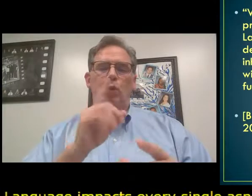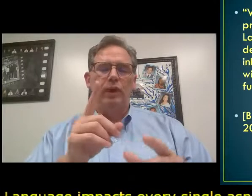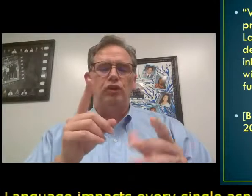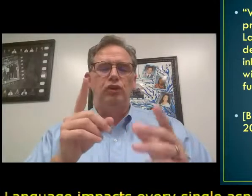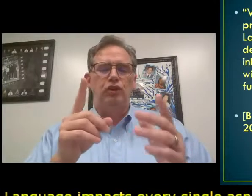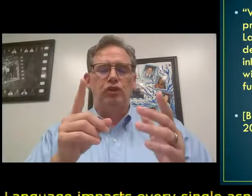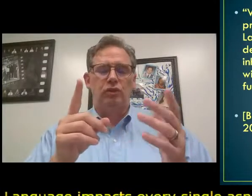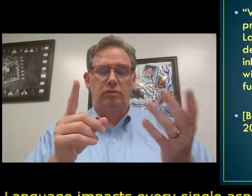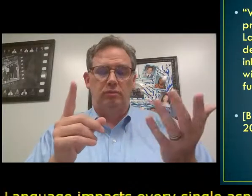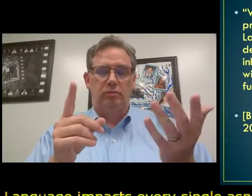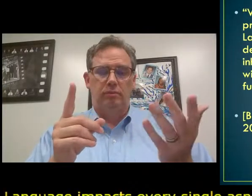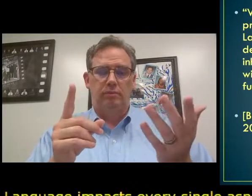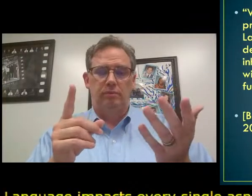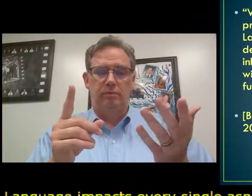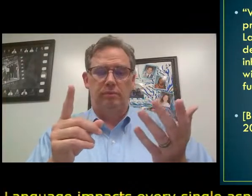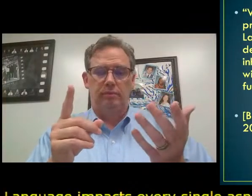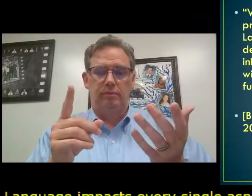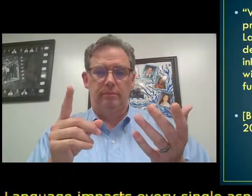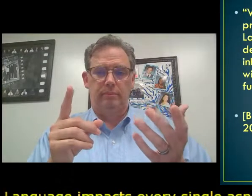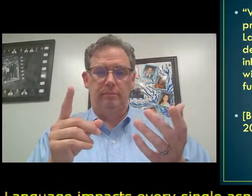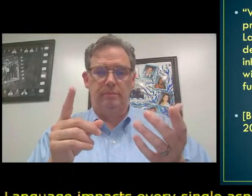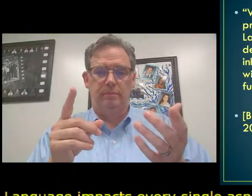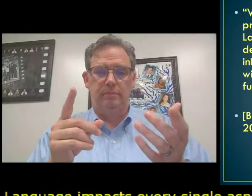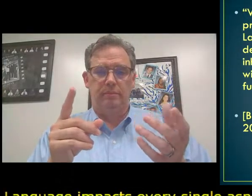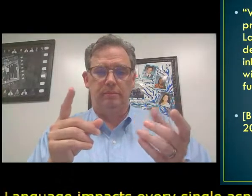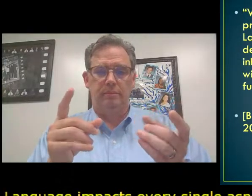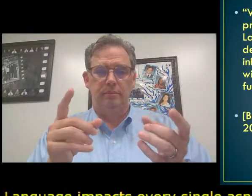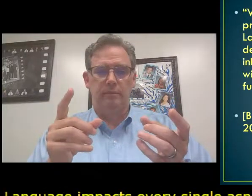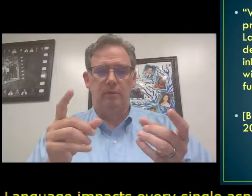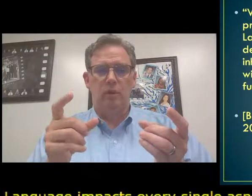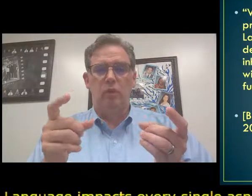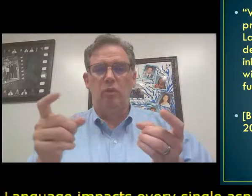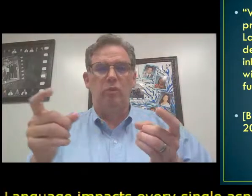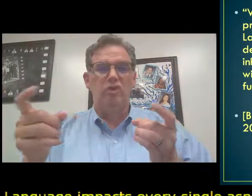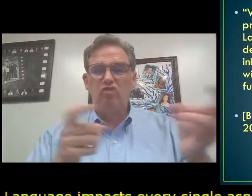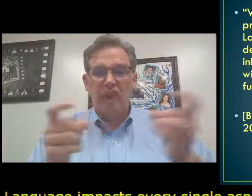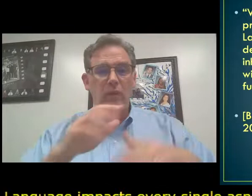This is very related to executive function.